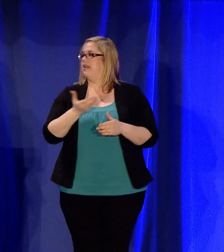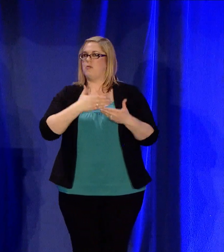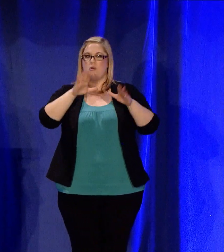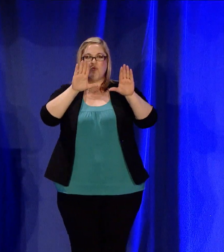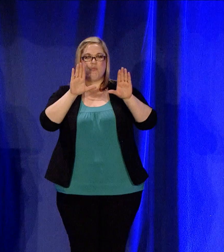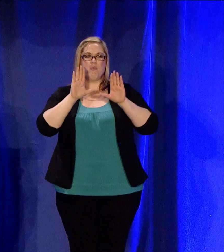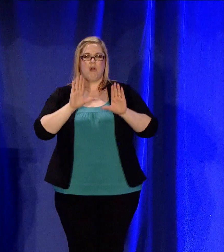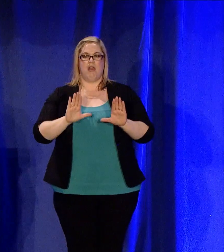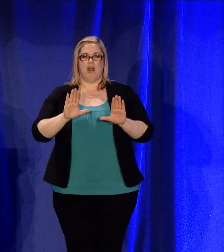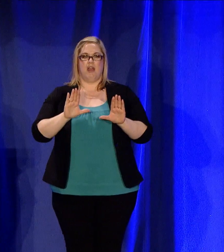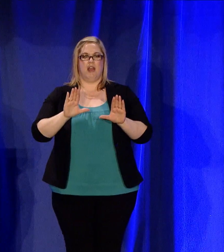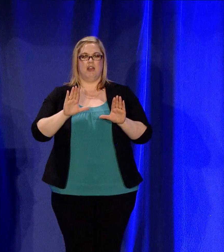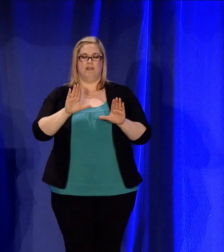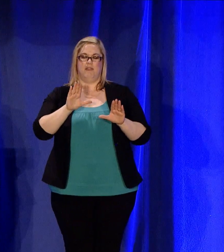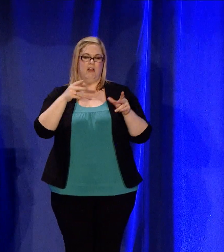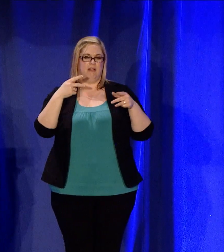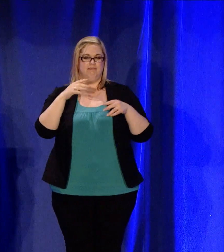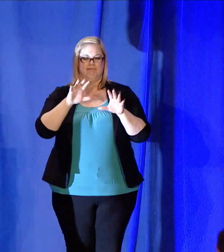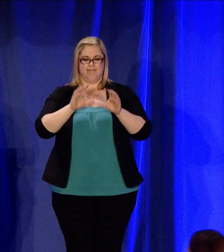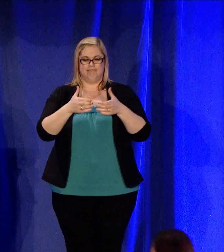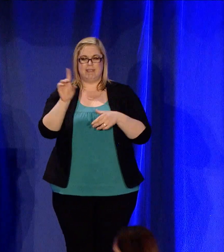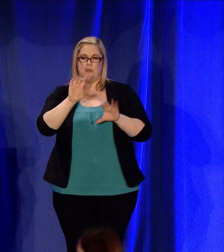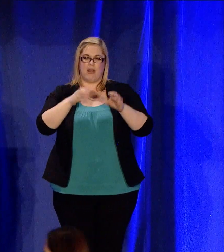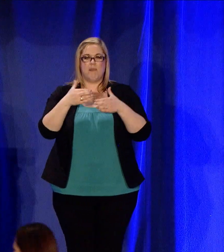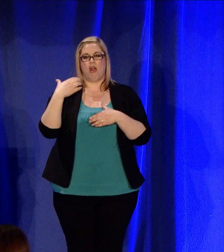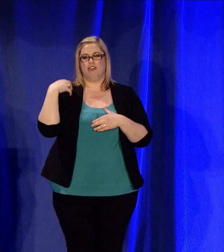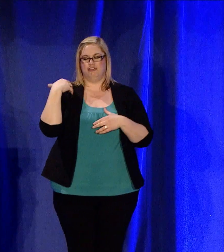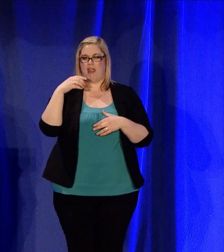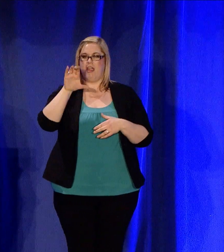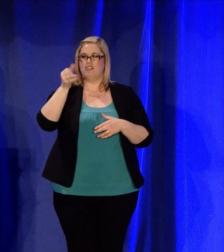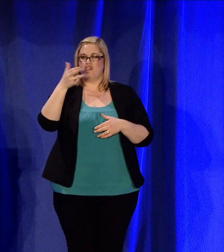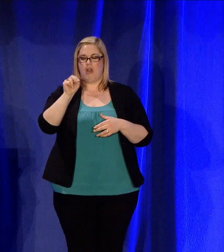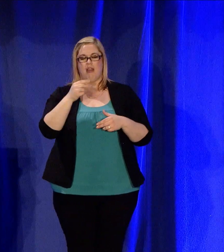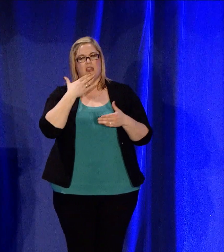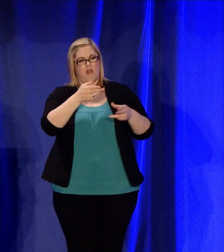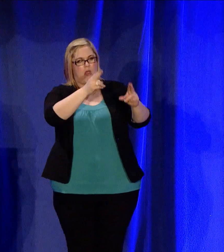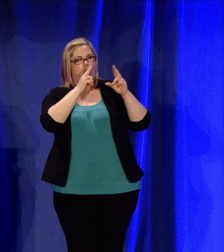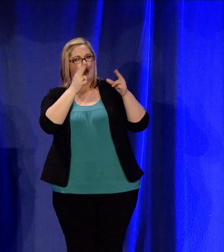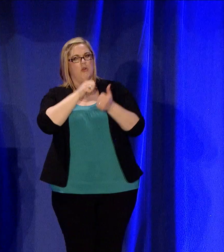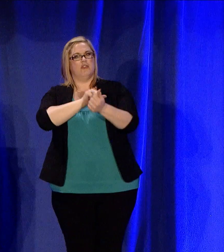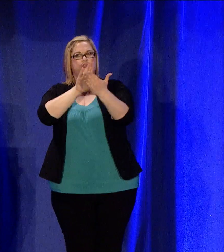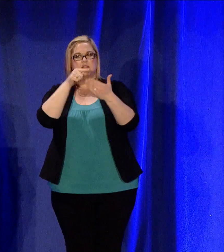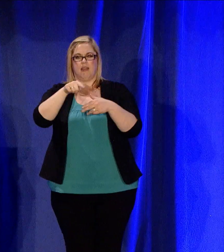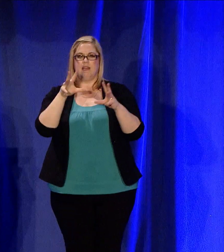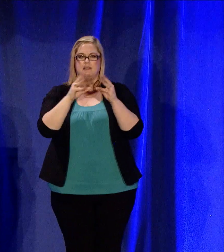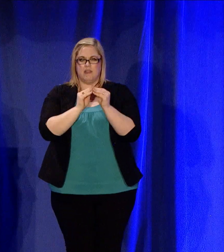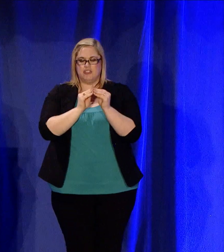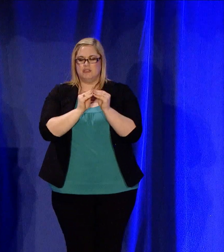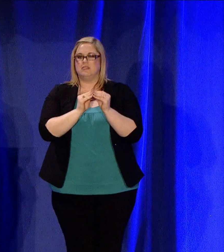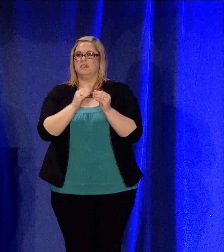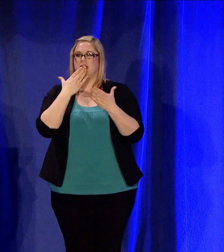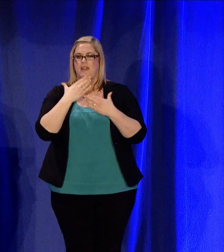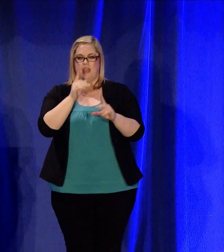wonderful party chairman, John Burton, thank you for the honor of addressing this convention. Thank you